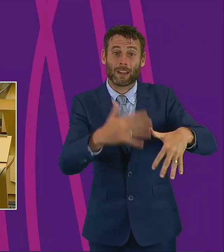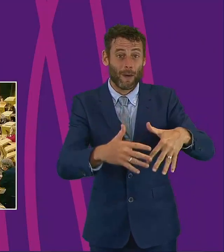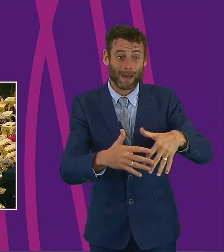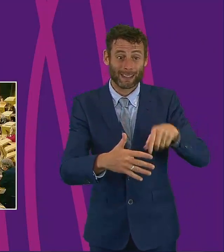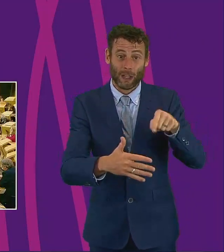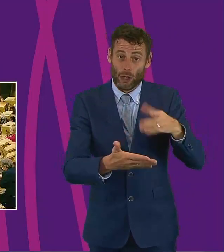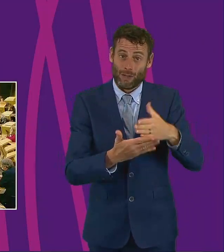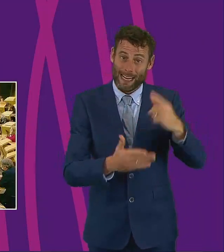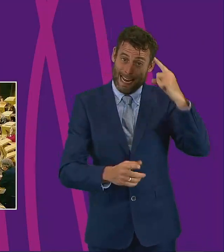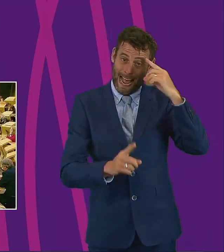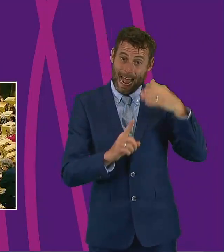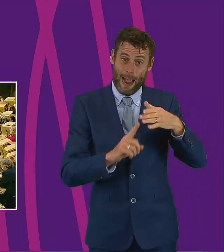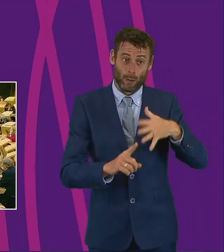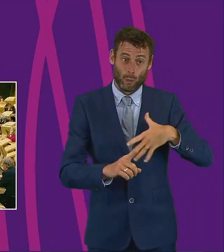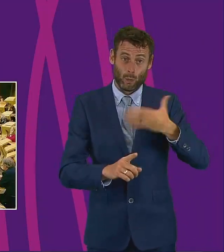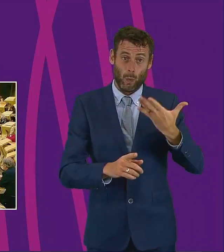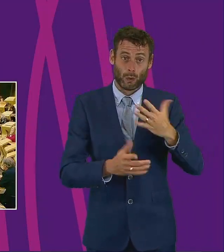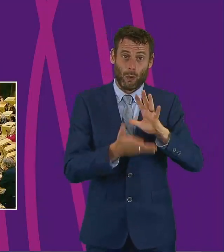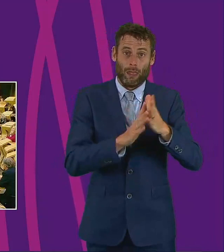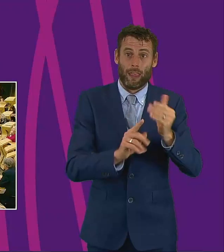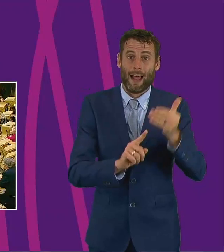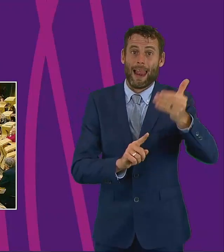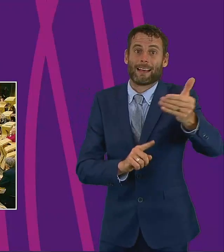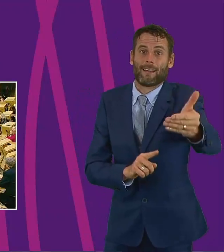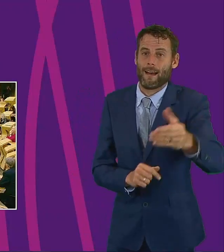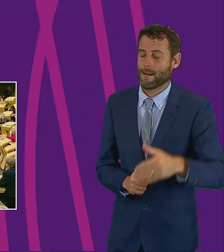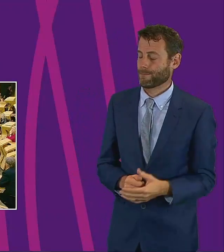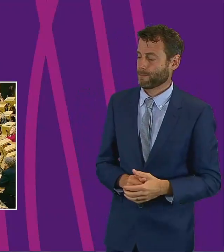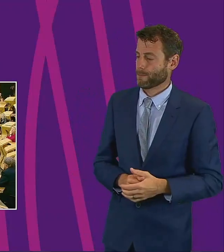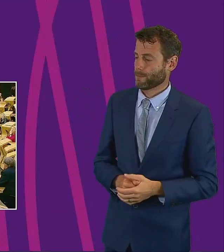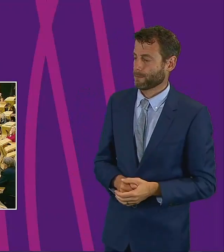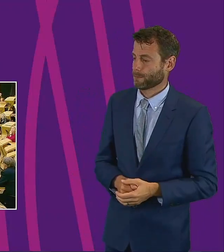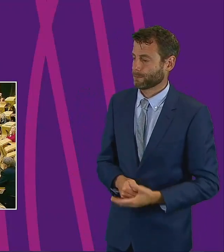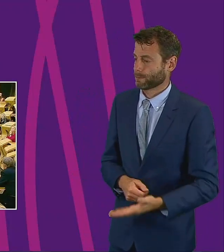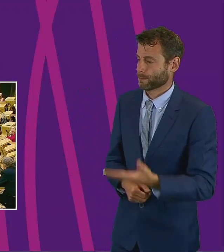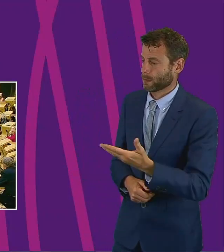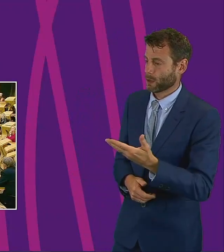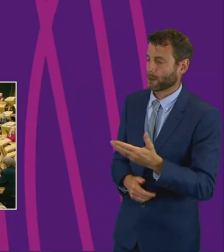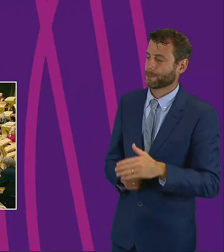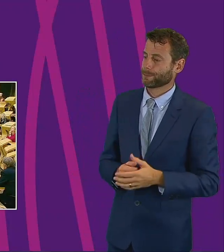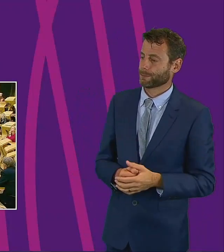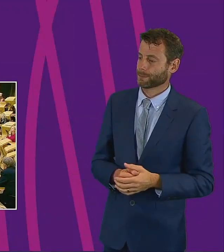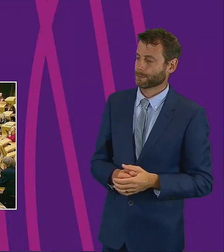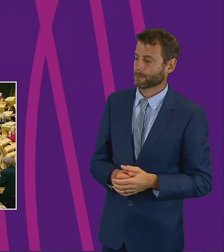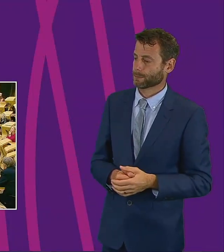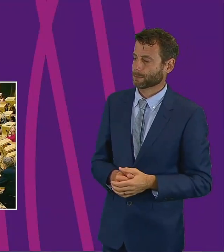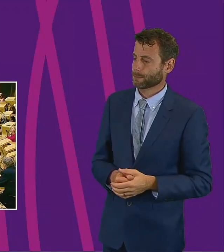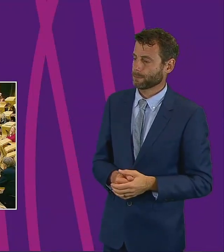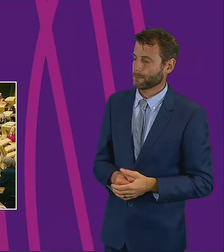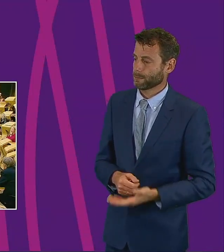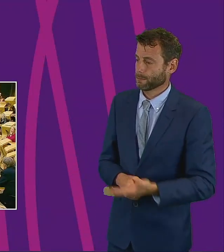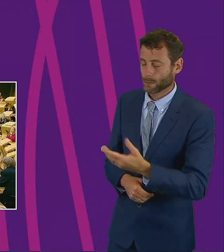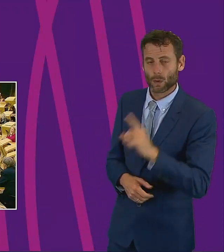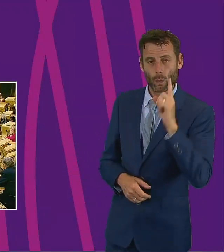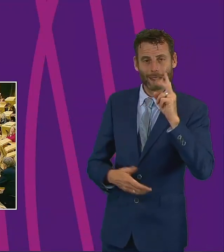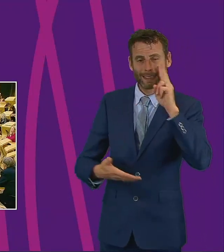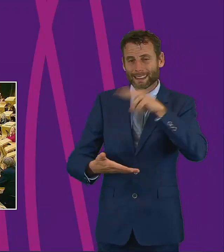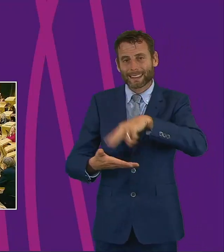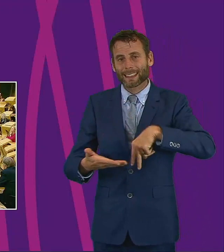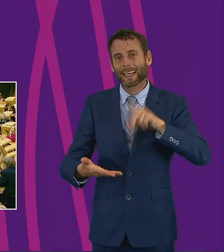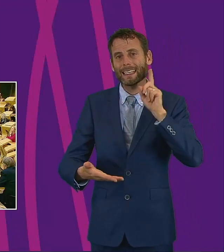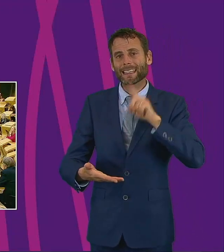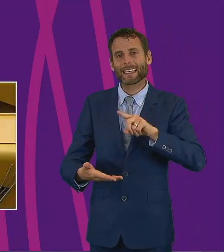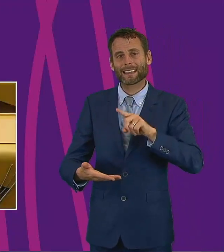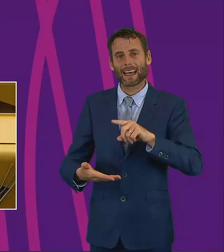at. Jackie Bailey, to be followed by Richard Lyle. The First Minister will have seen the front page of the Daily Record yesterday with